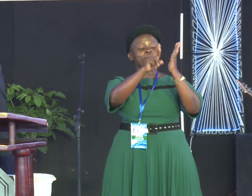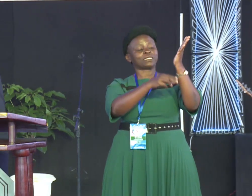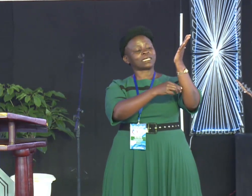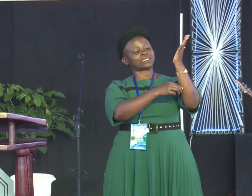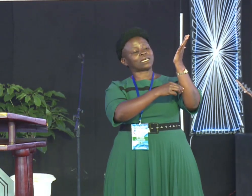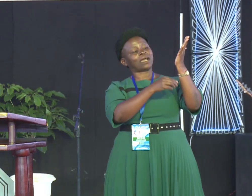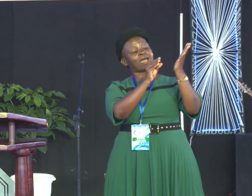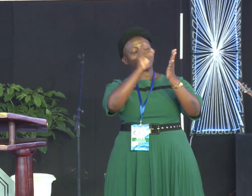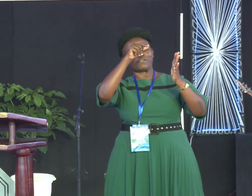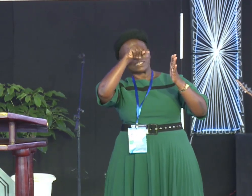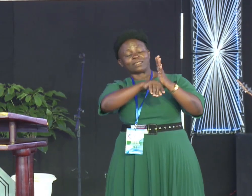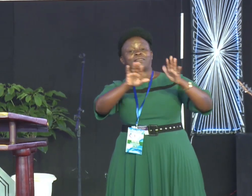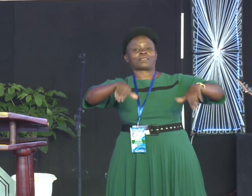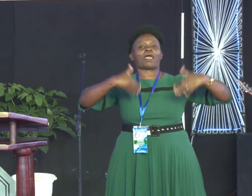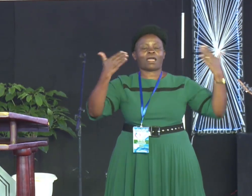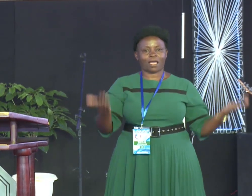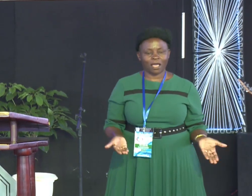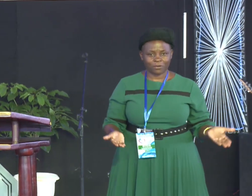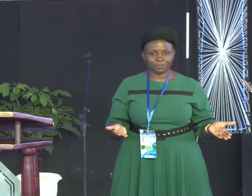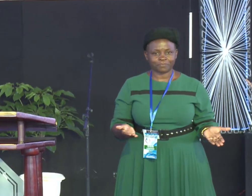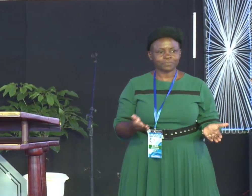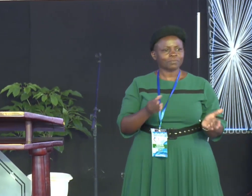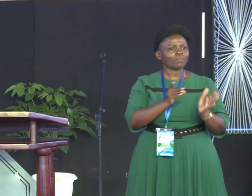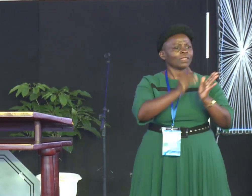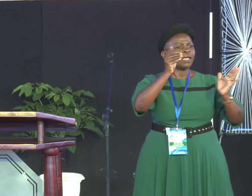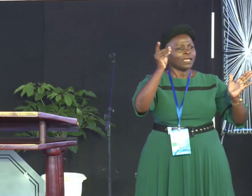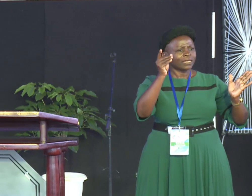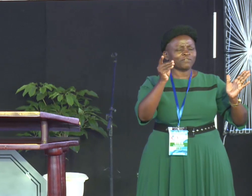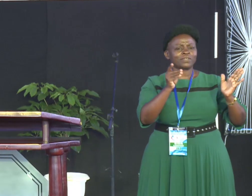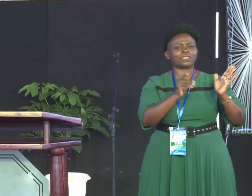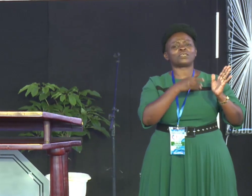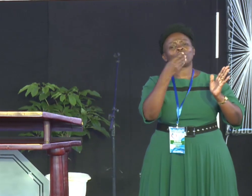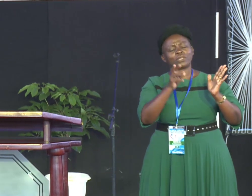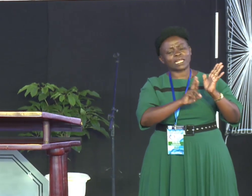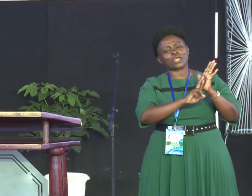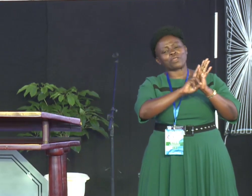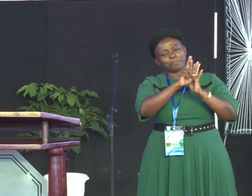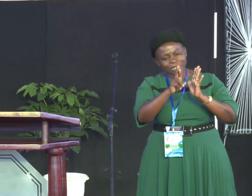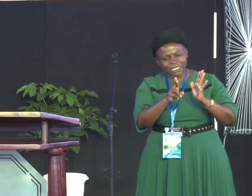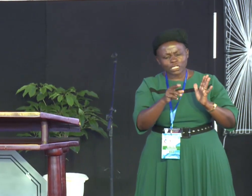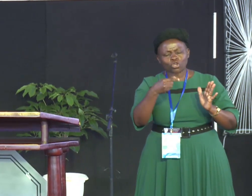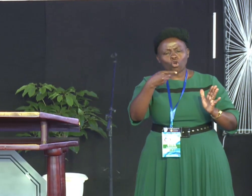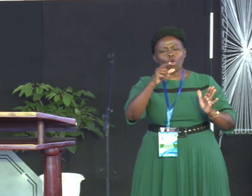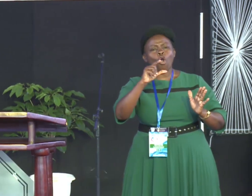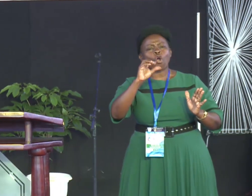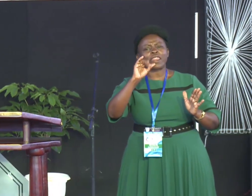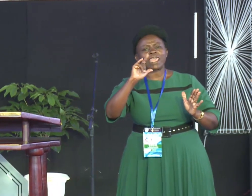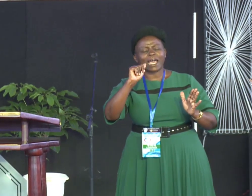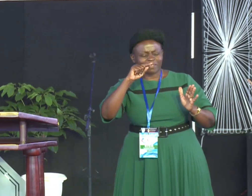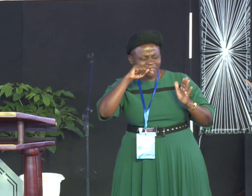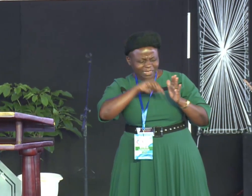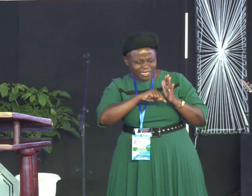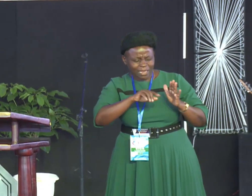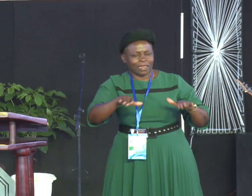Goliath on the outside represented how David looked like inside. David kunguru yali achikira Goliath bwafanana munda. And David on the outside represented